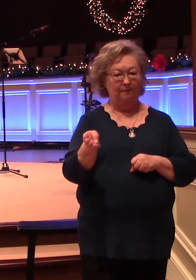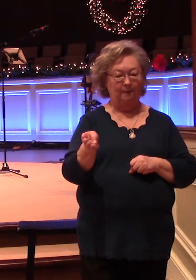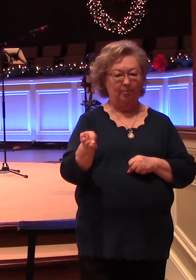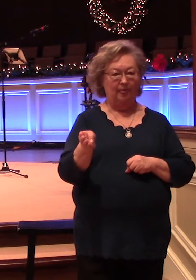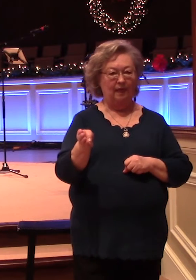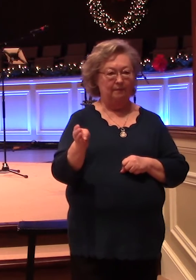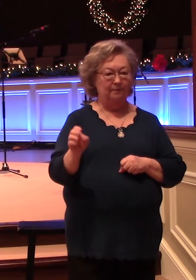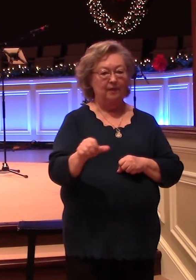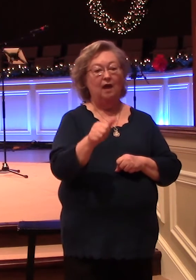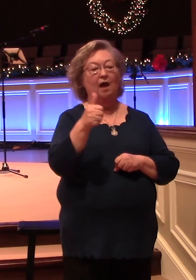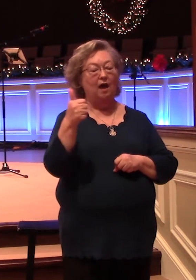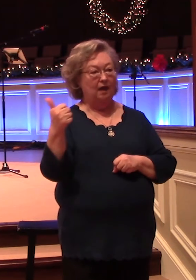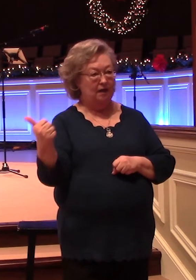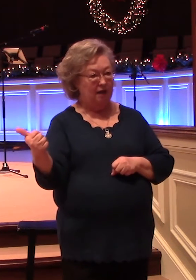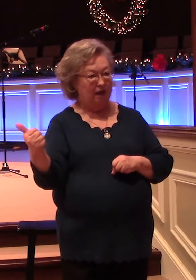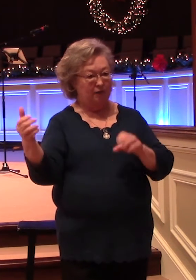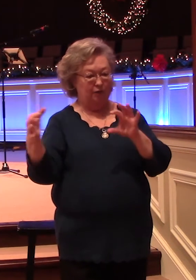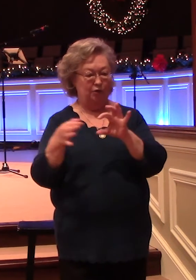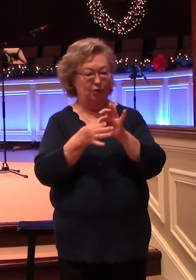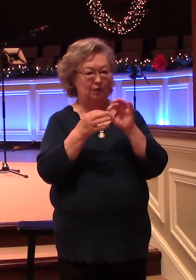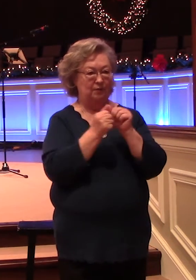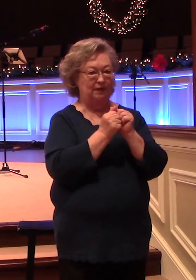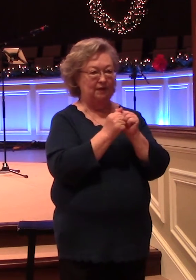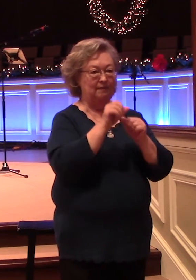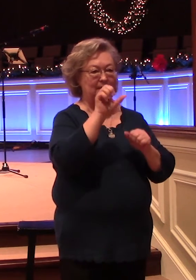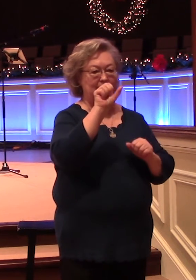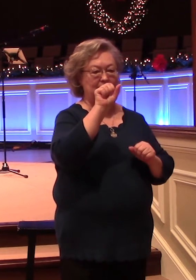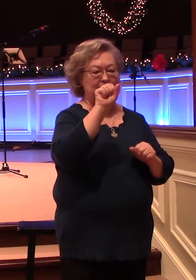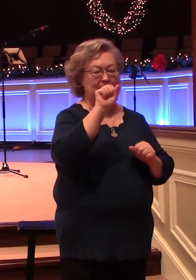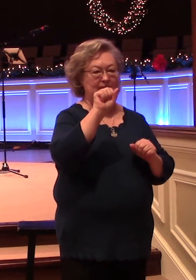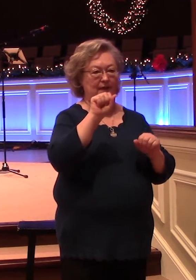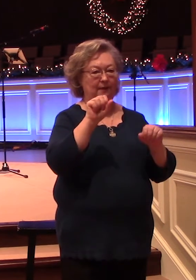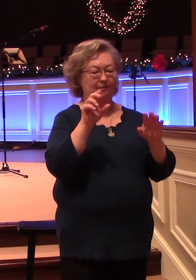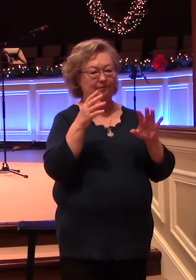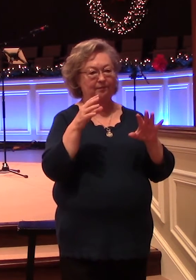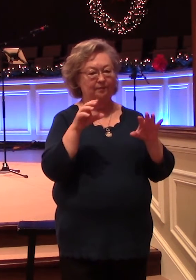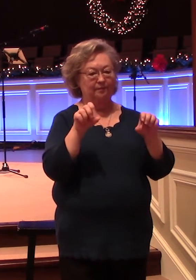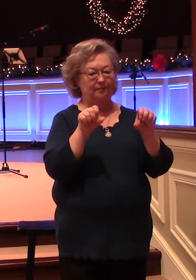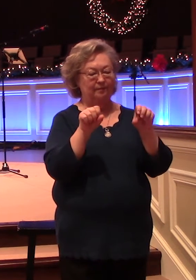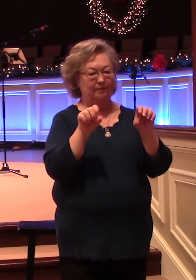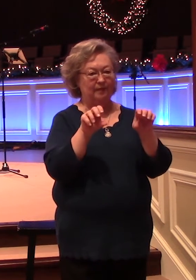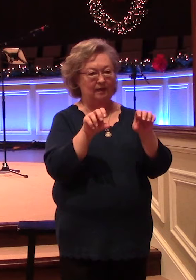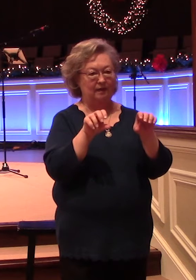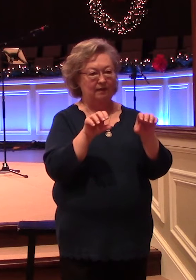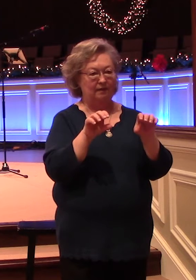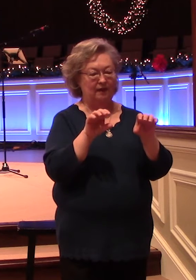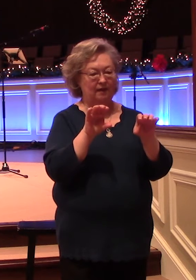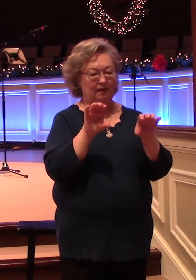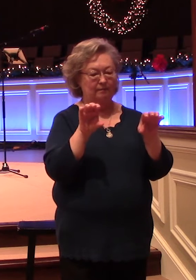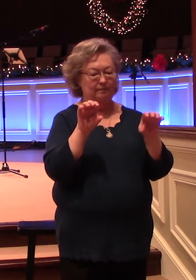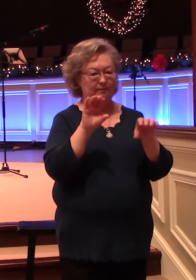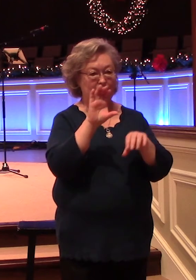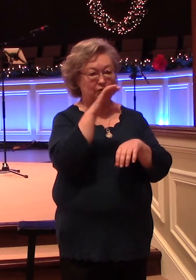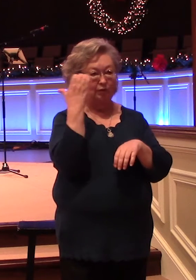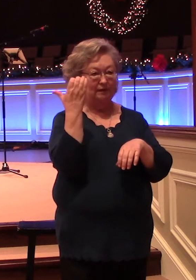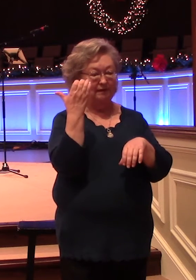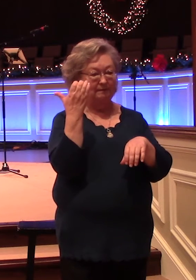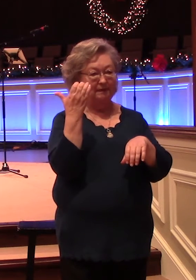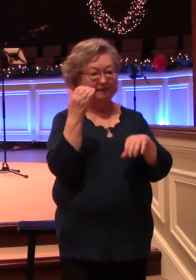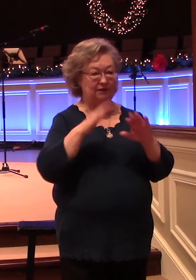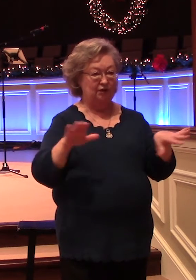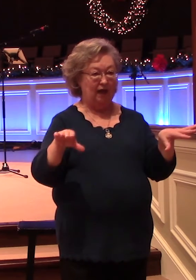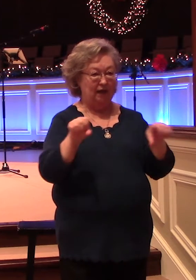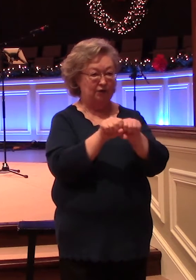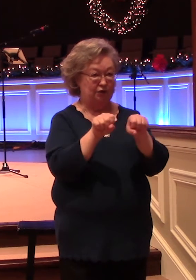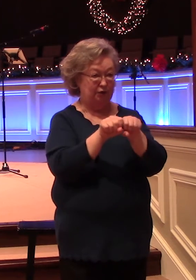Purse and Operation Christmas Child. And so those are the little Operation Christmas Child shoeboxes that are in their laps. Now,